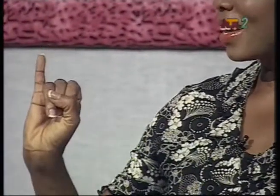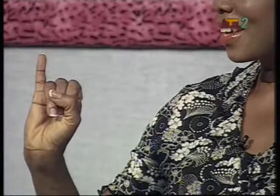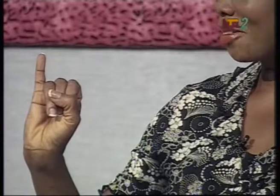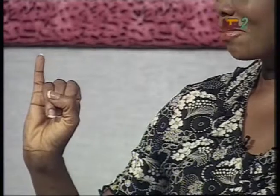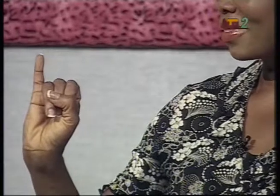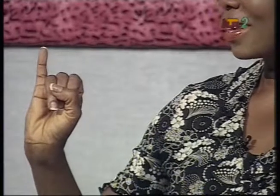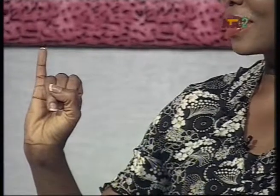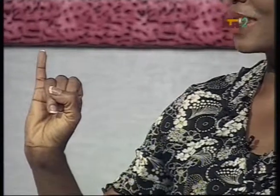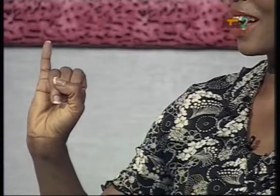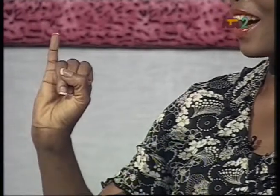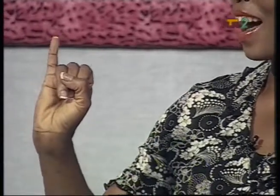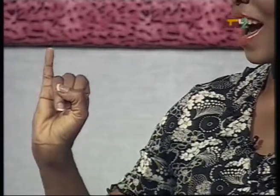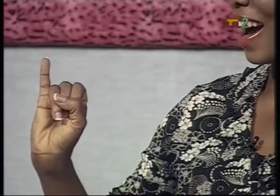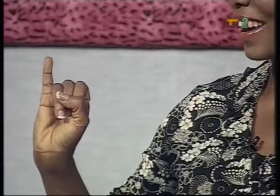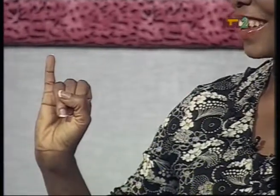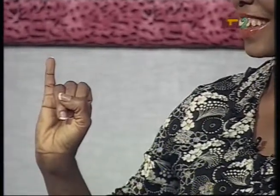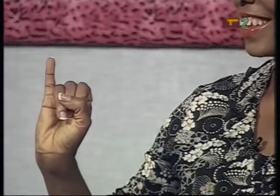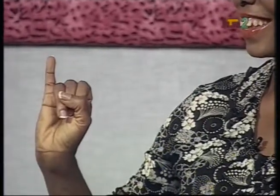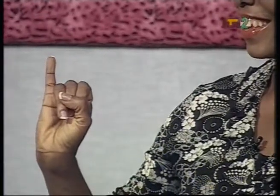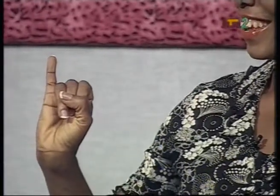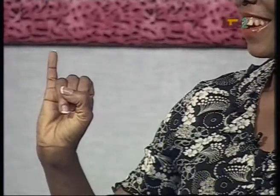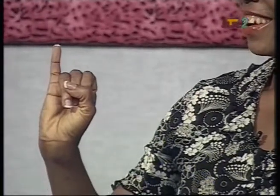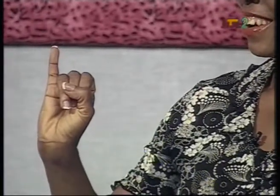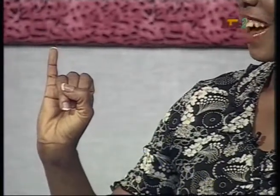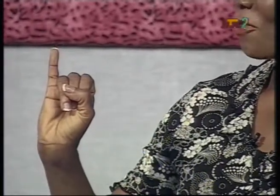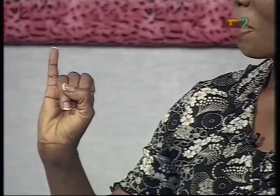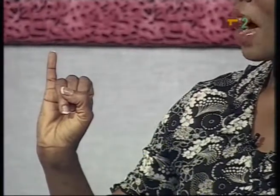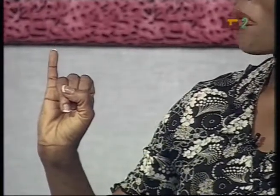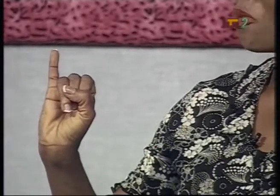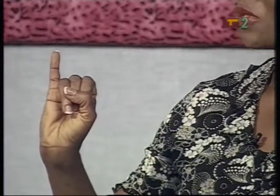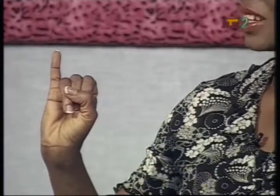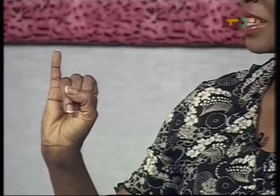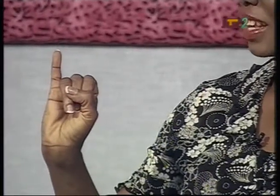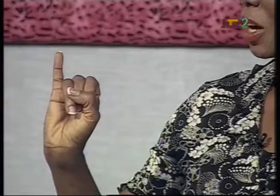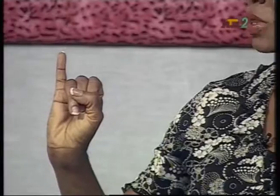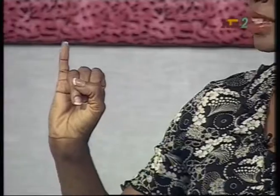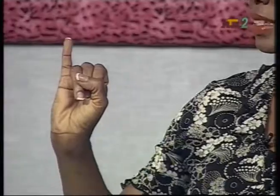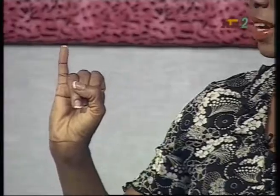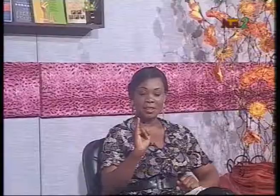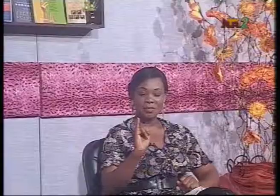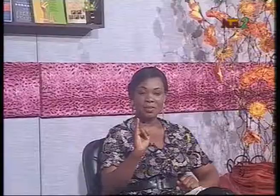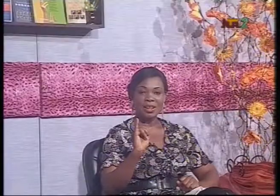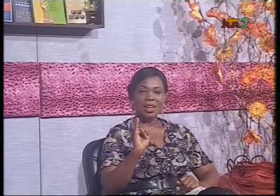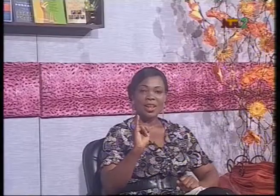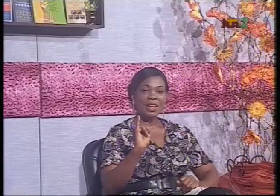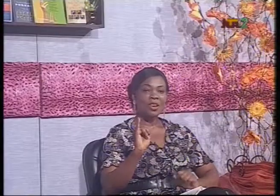letter. It's letter I. And from I, we'll move to the next letter, which is J. Now you have to